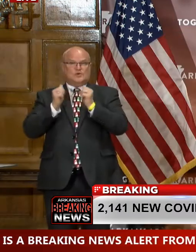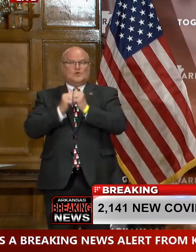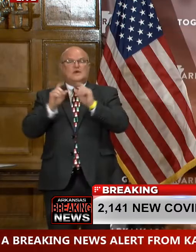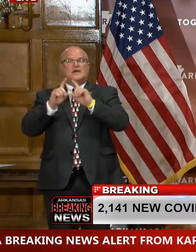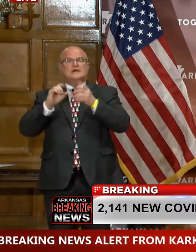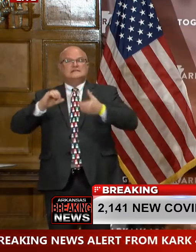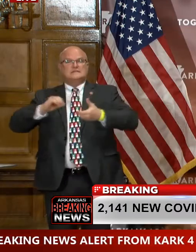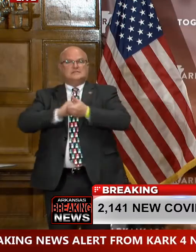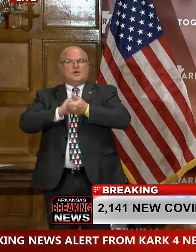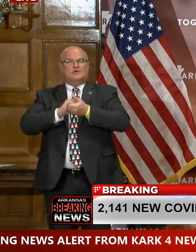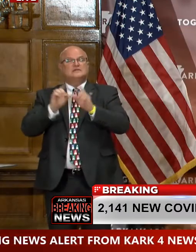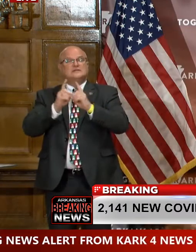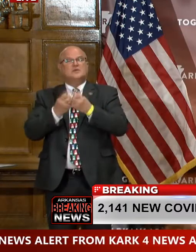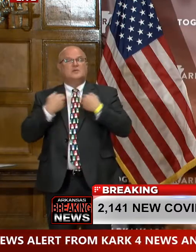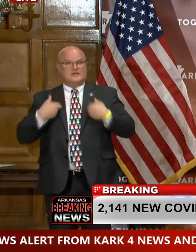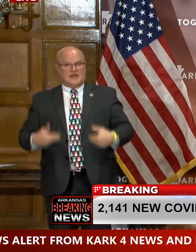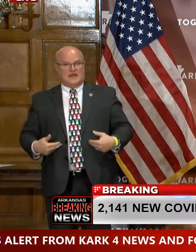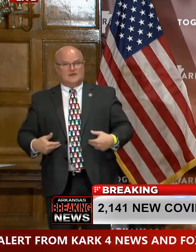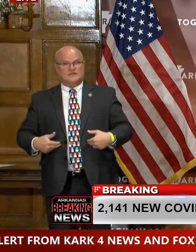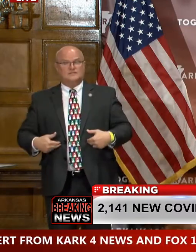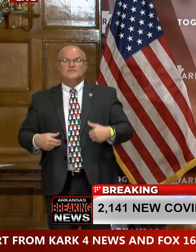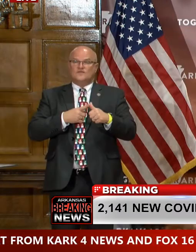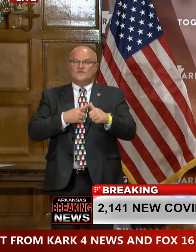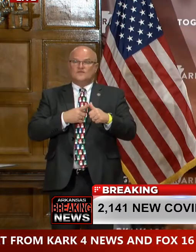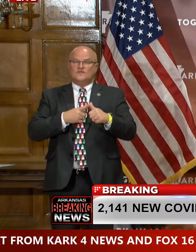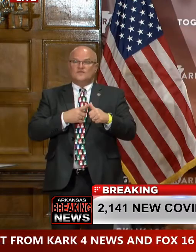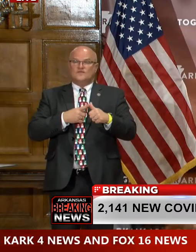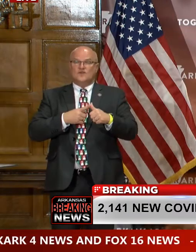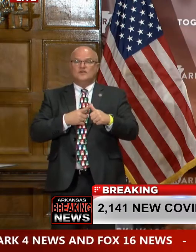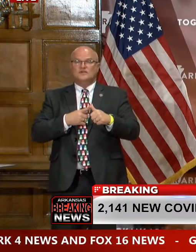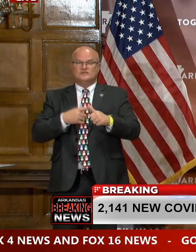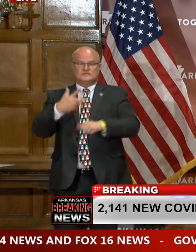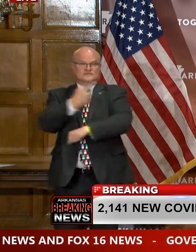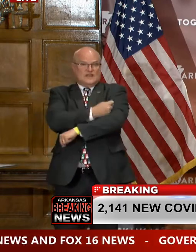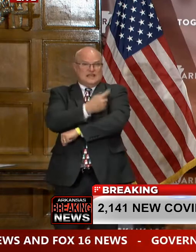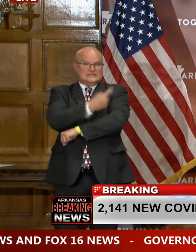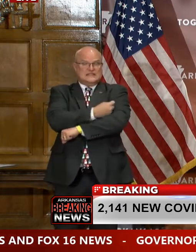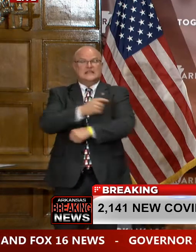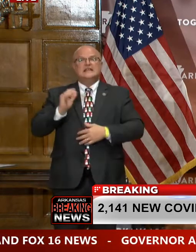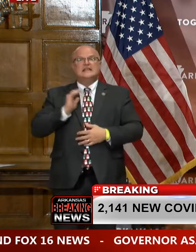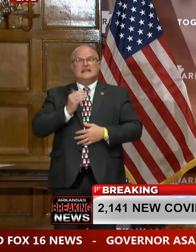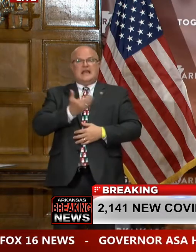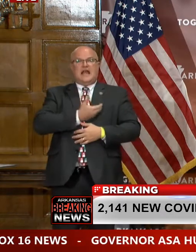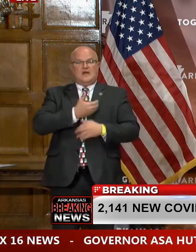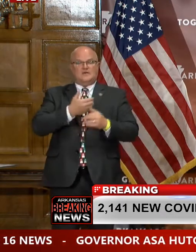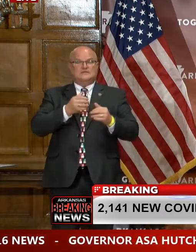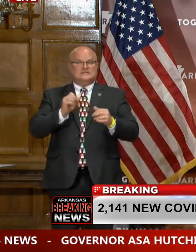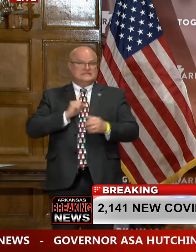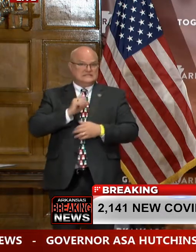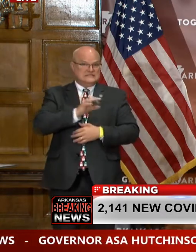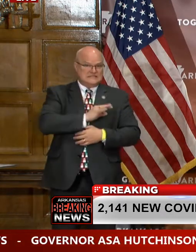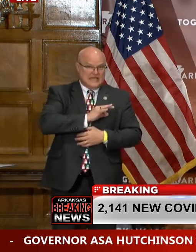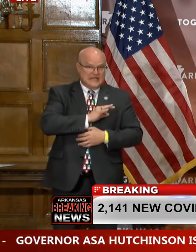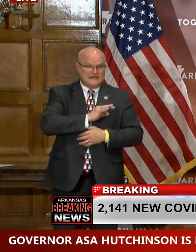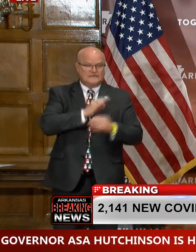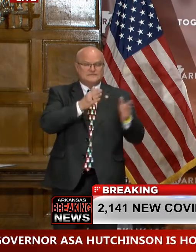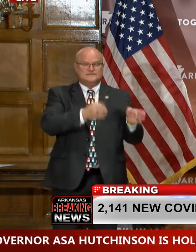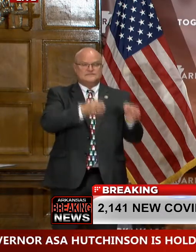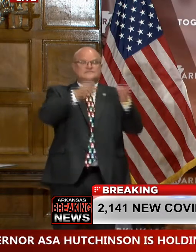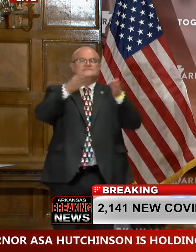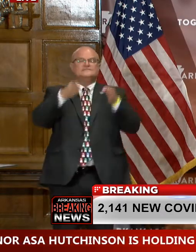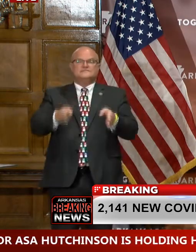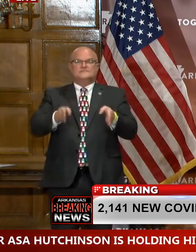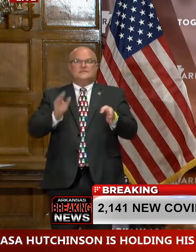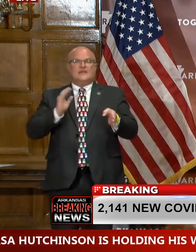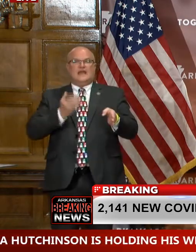partners at the Department of Health. We will first begin by vaccinating our medical staff, then move to